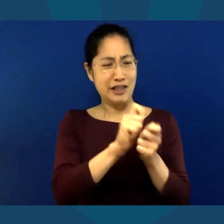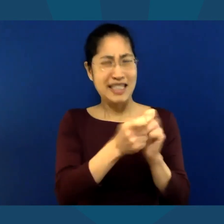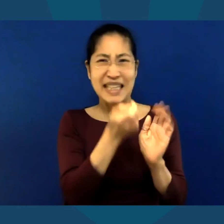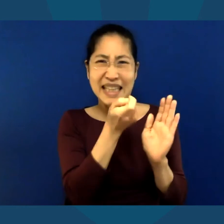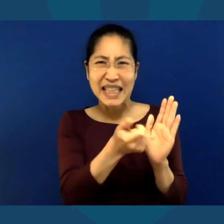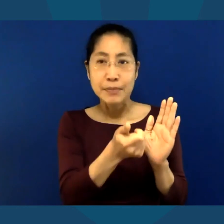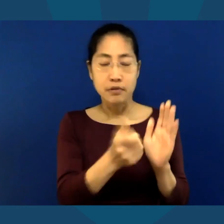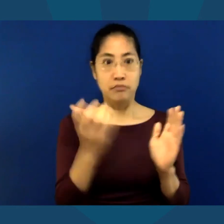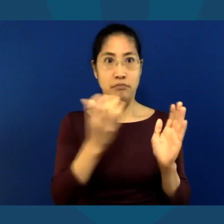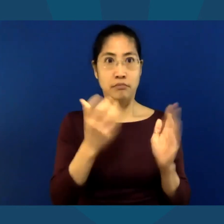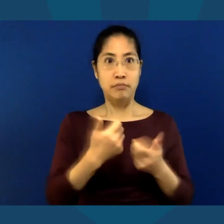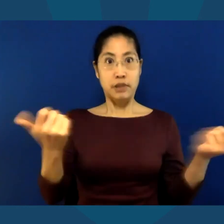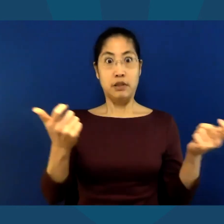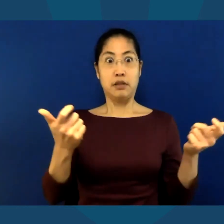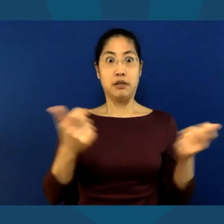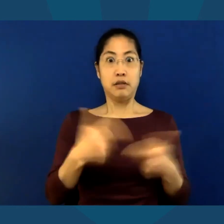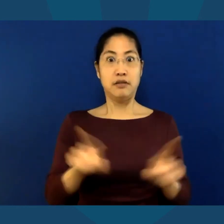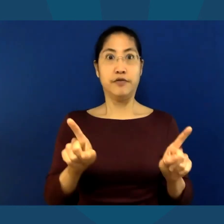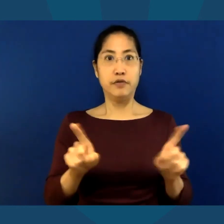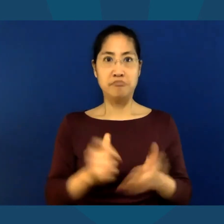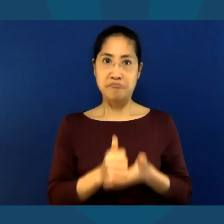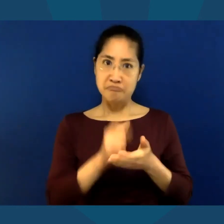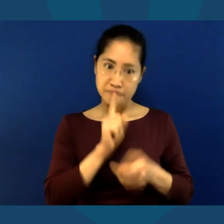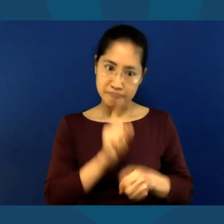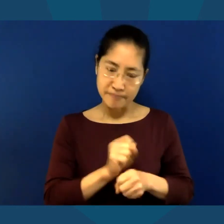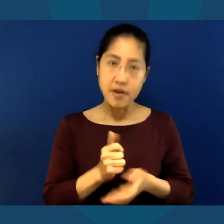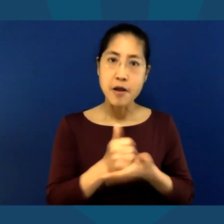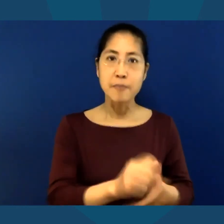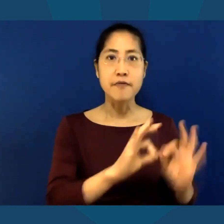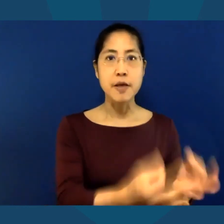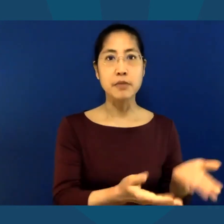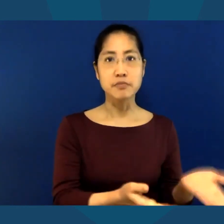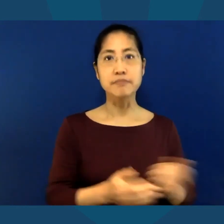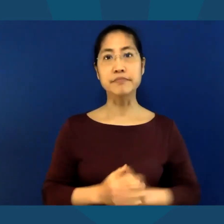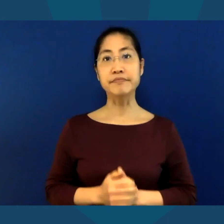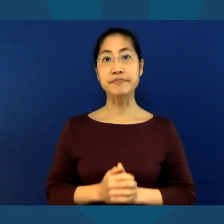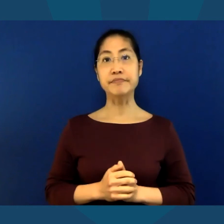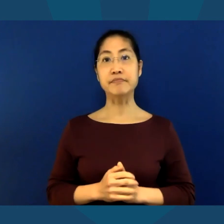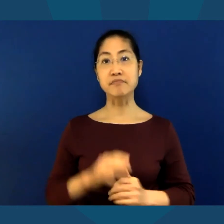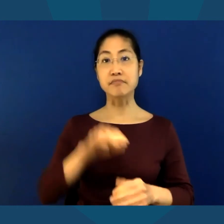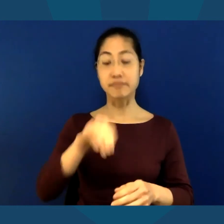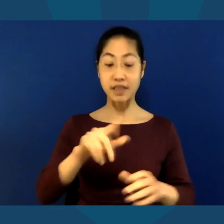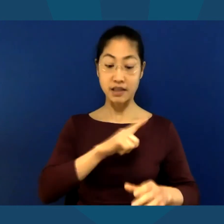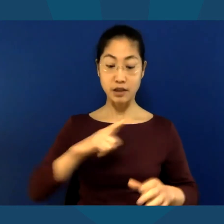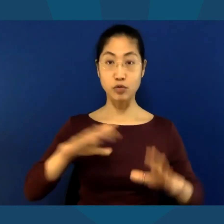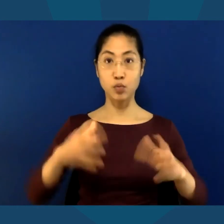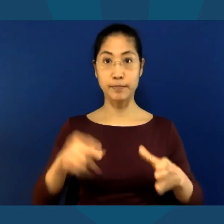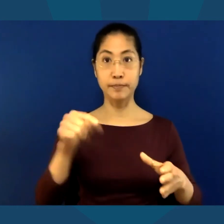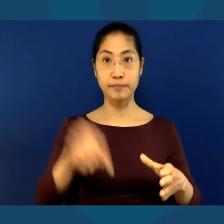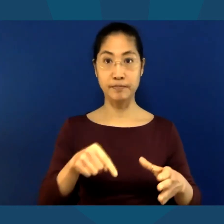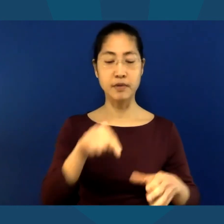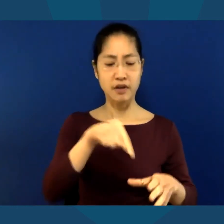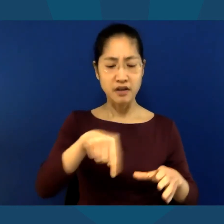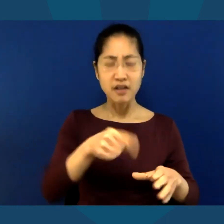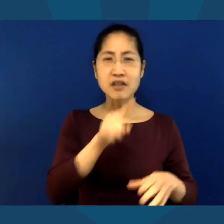even slightly, to vastly improve outcomes for Arizona families. As one of only